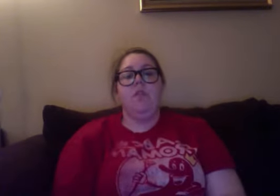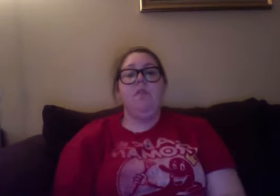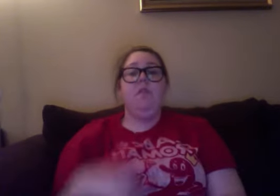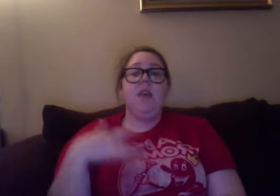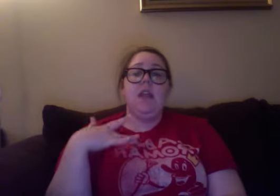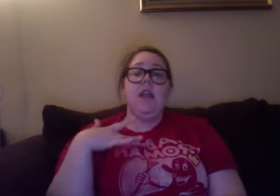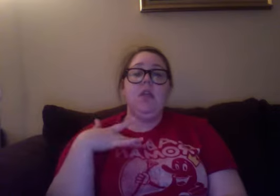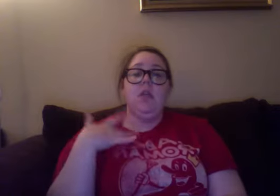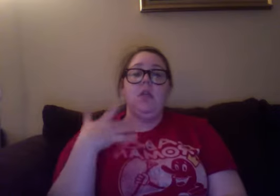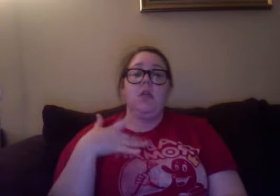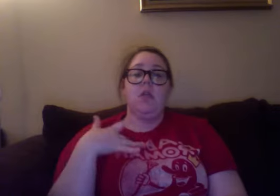feeling,